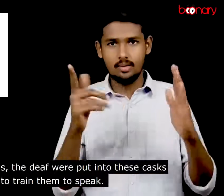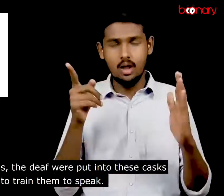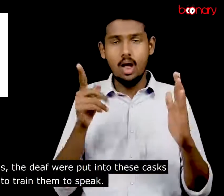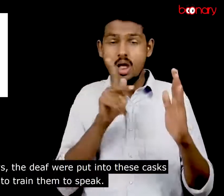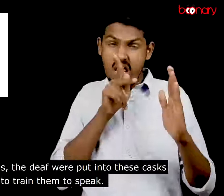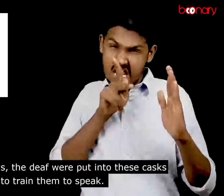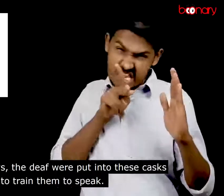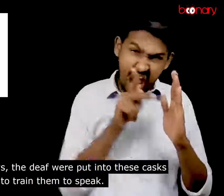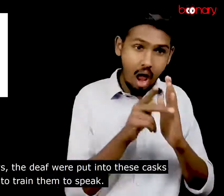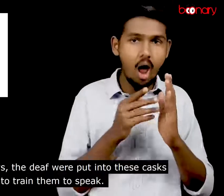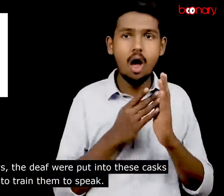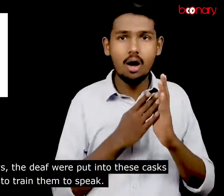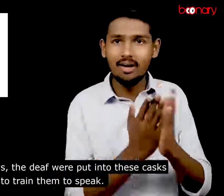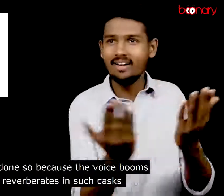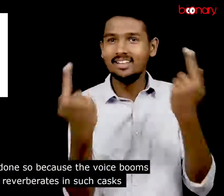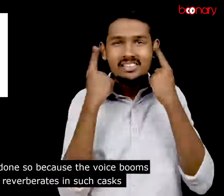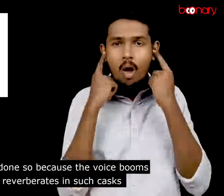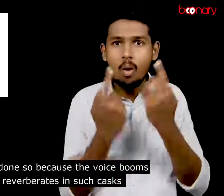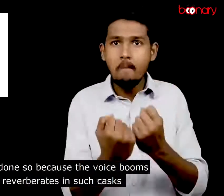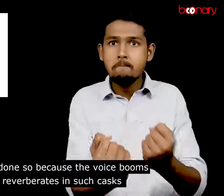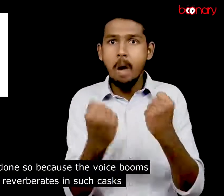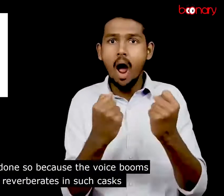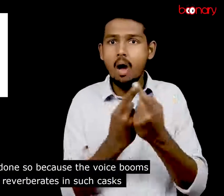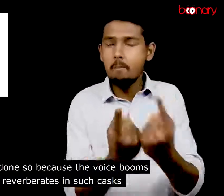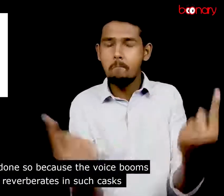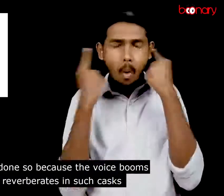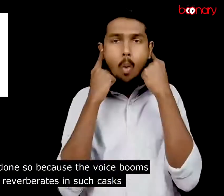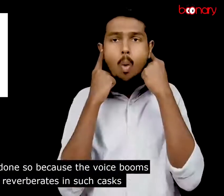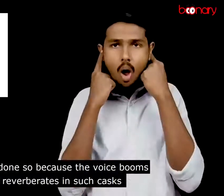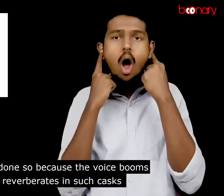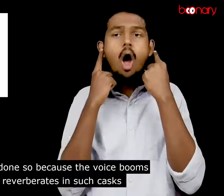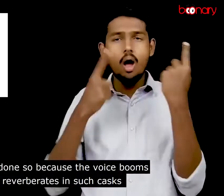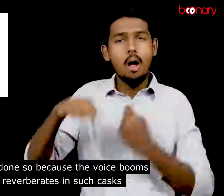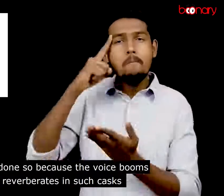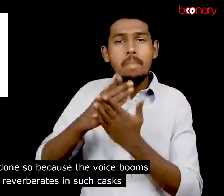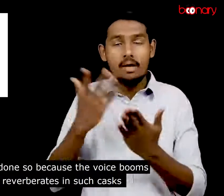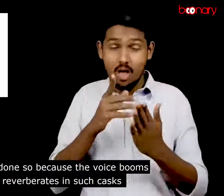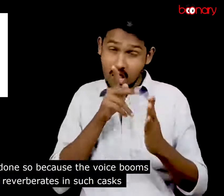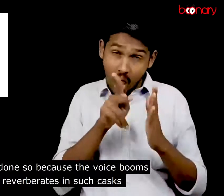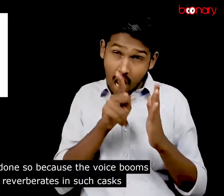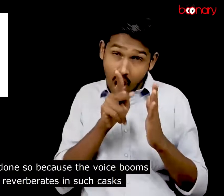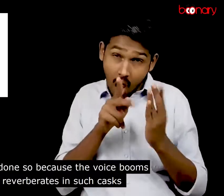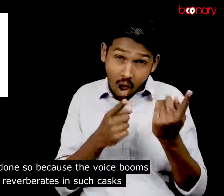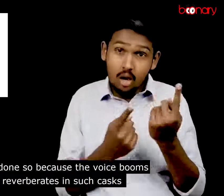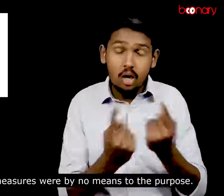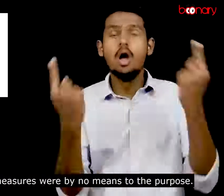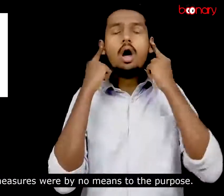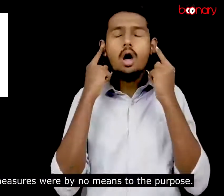casks to train them to speak. This was done so because the voice booms and reverberates in such casks, but such